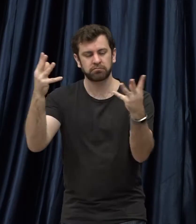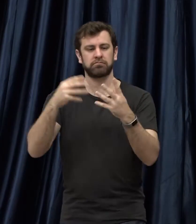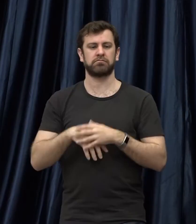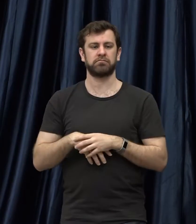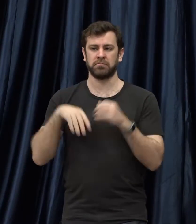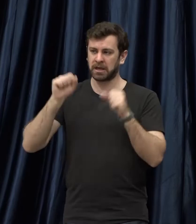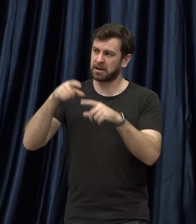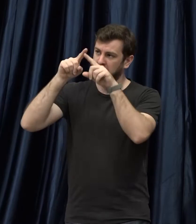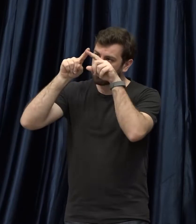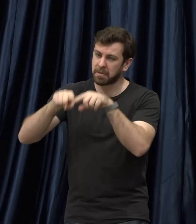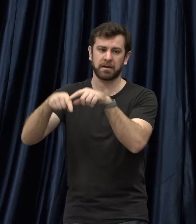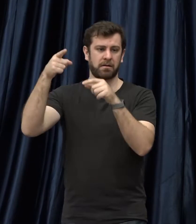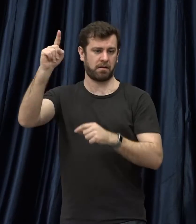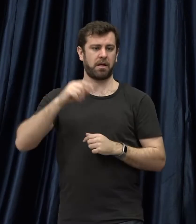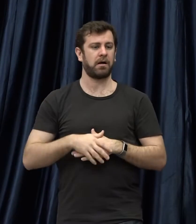Allah subhanahu wa ta'ala.